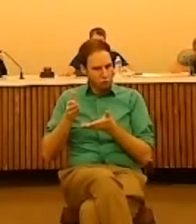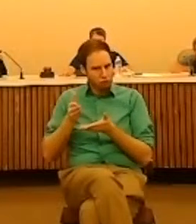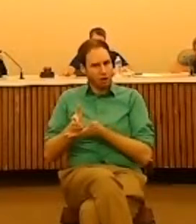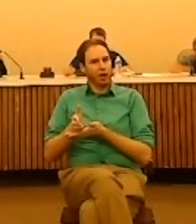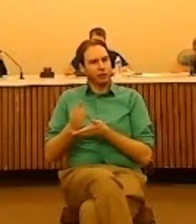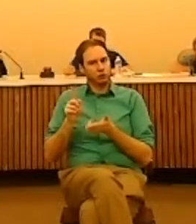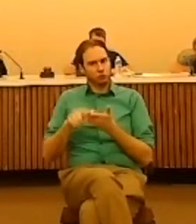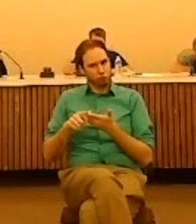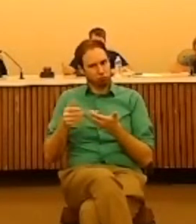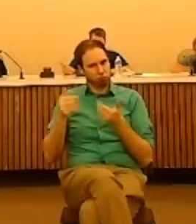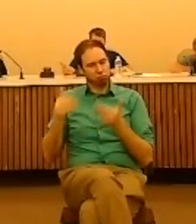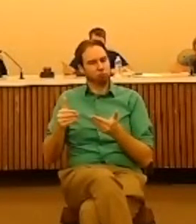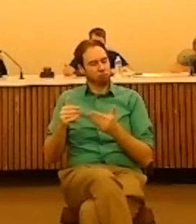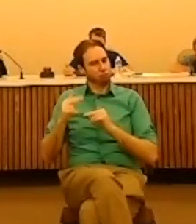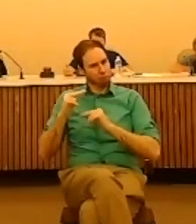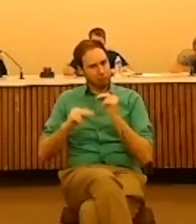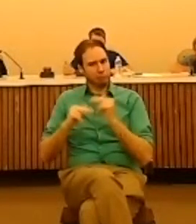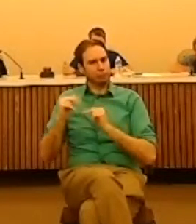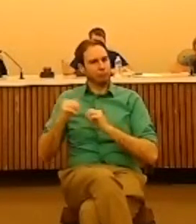individual's